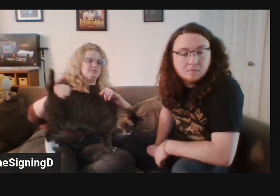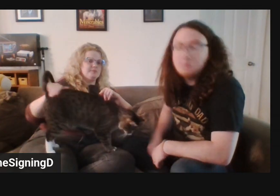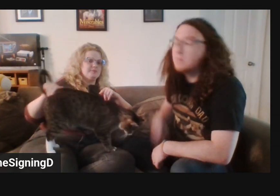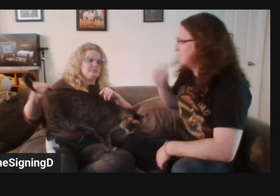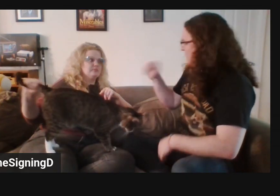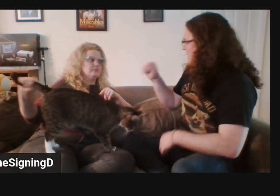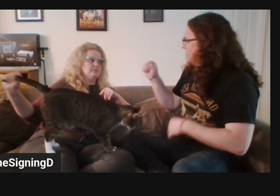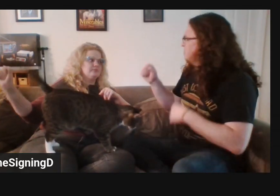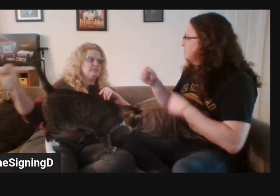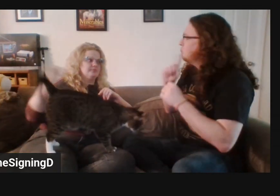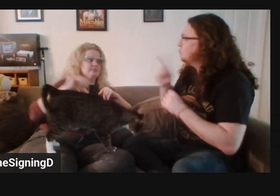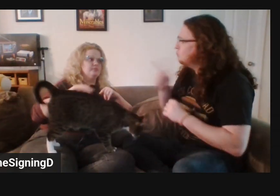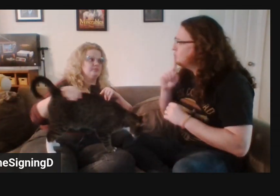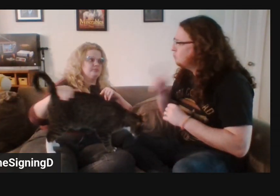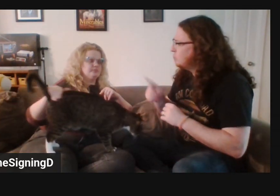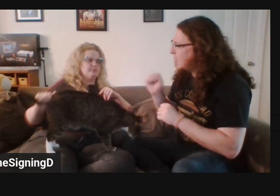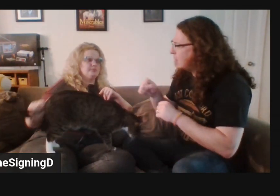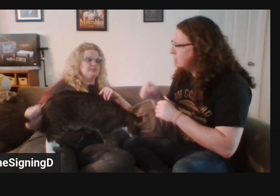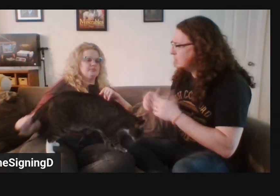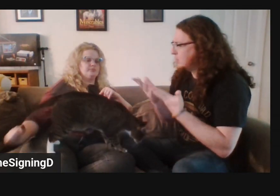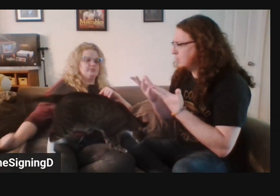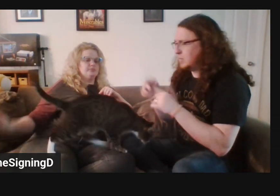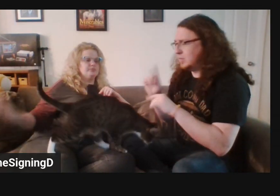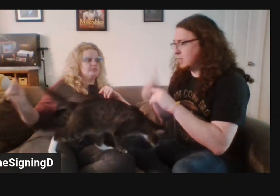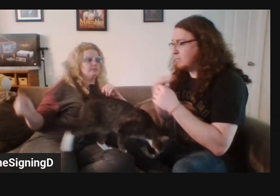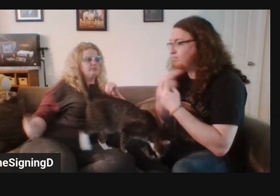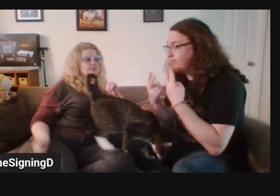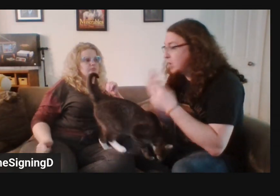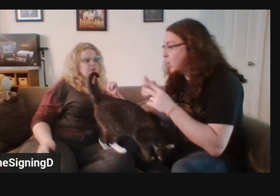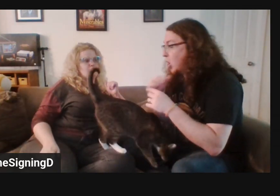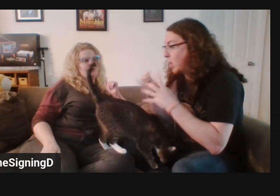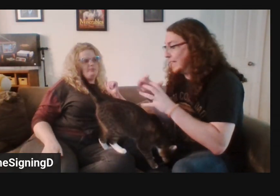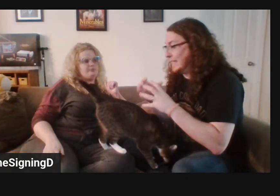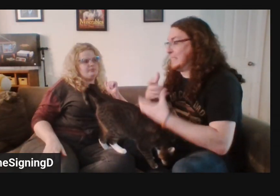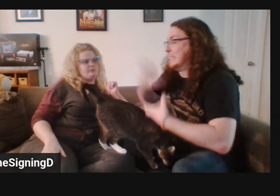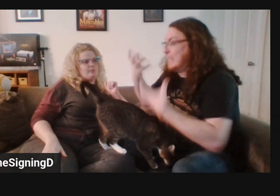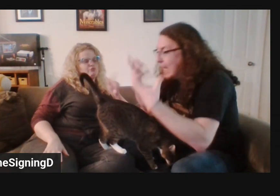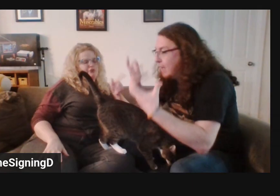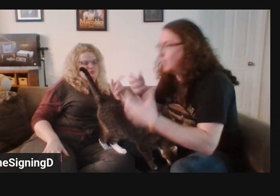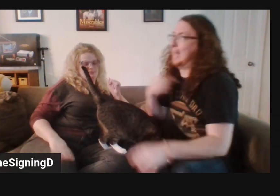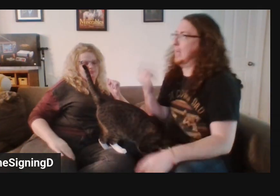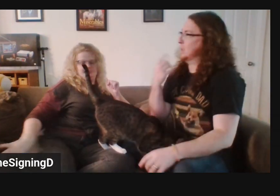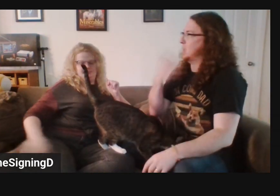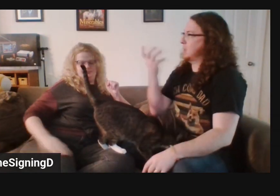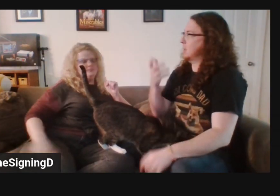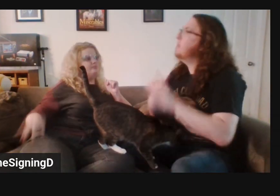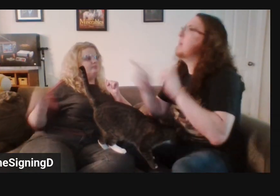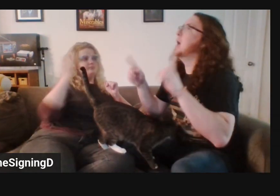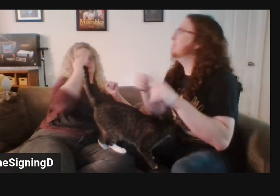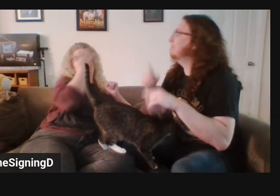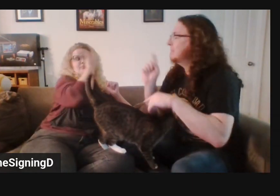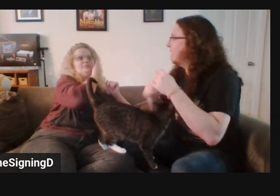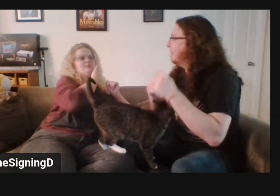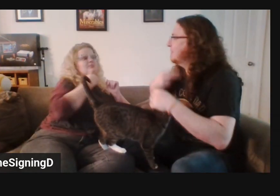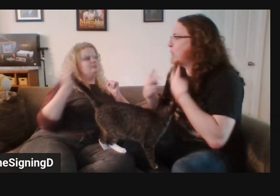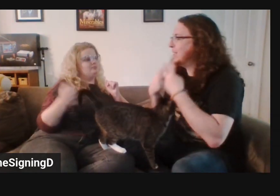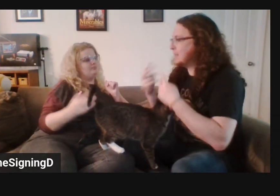that's very true. You can't use voice. You don't want to shout. Well, I always shout. You can't use